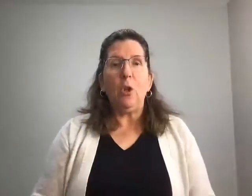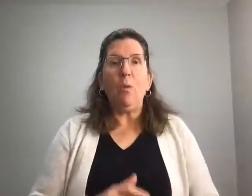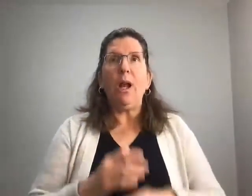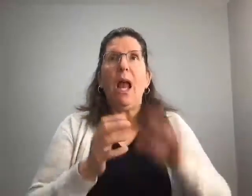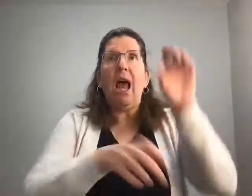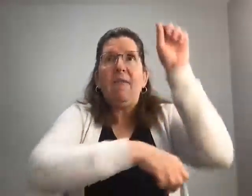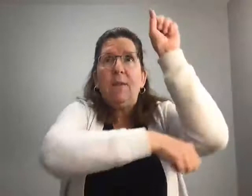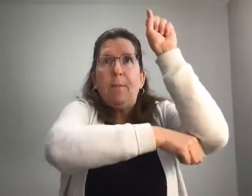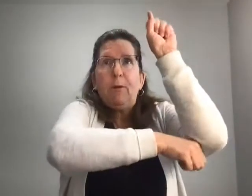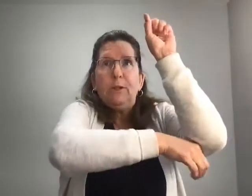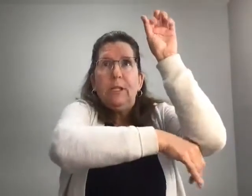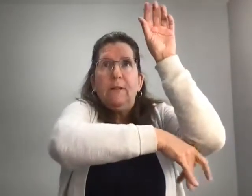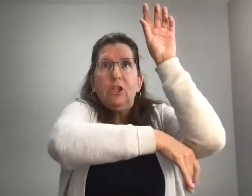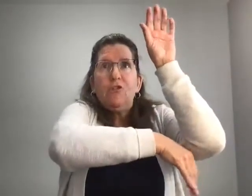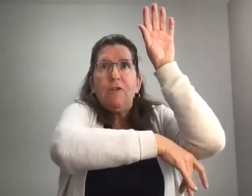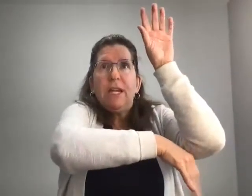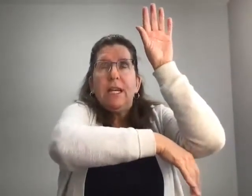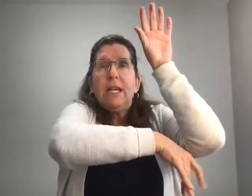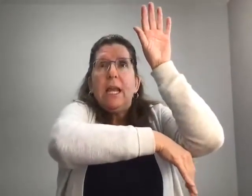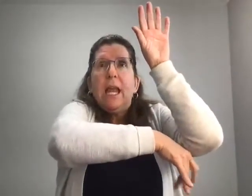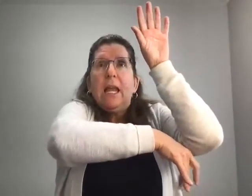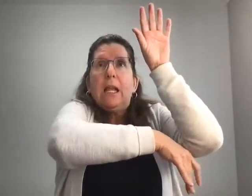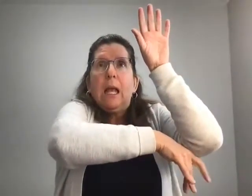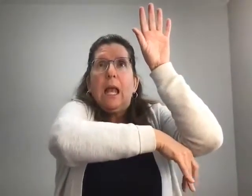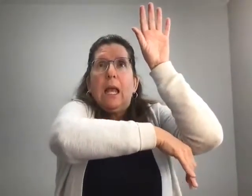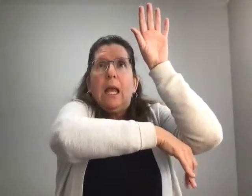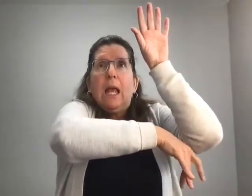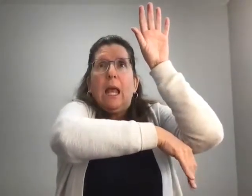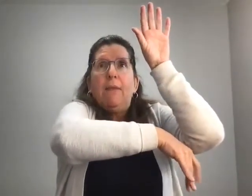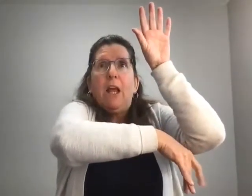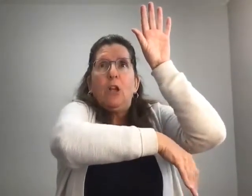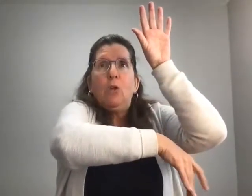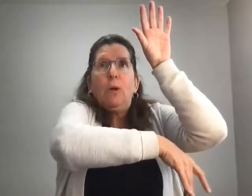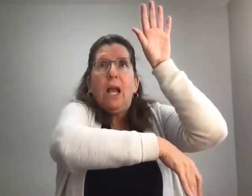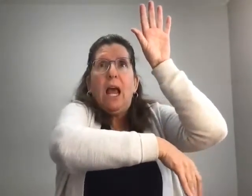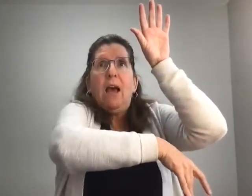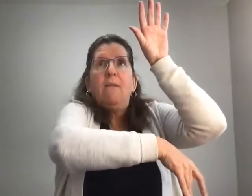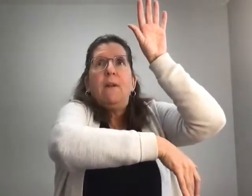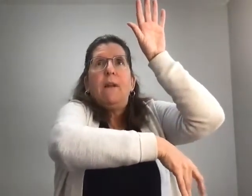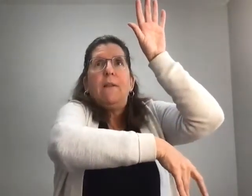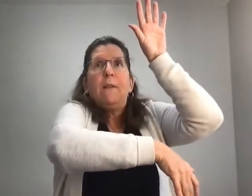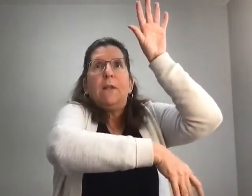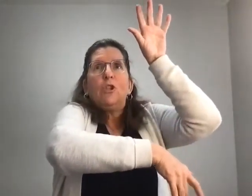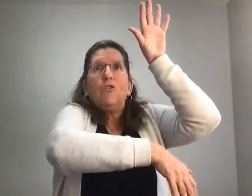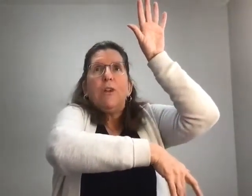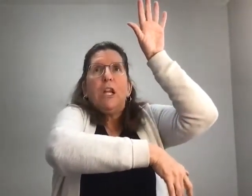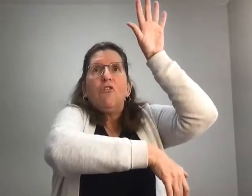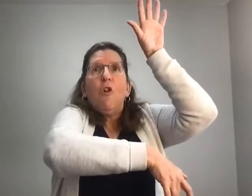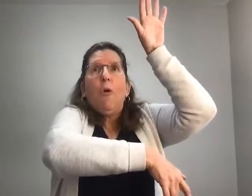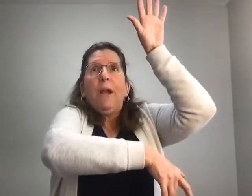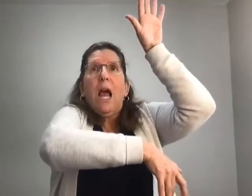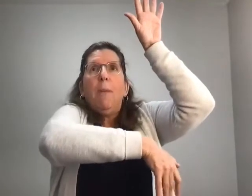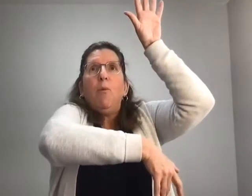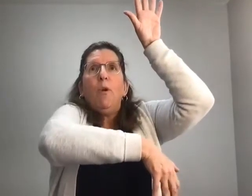would have the person in the tree, and then you would have the tree growing upward,